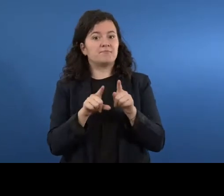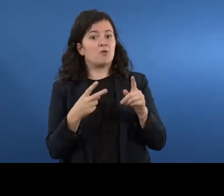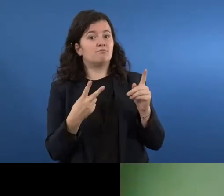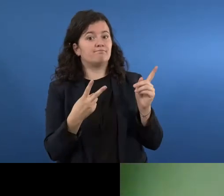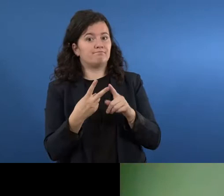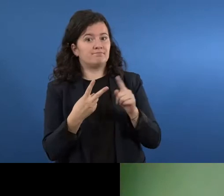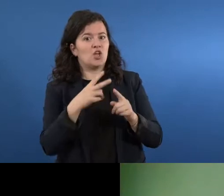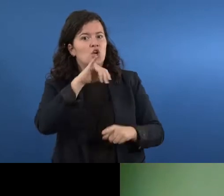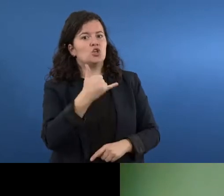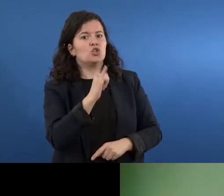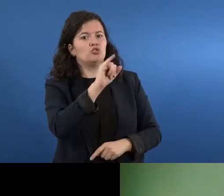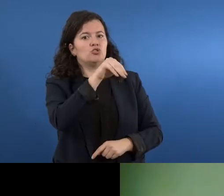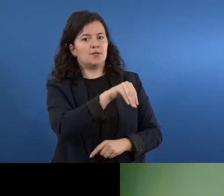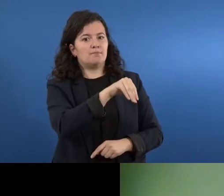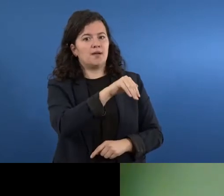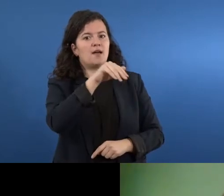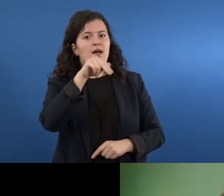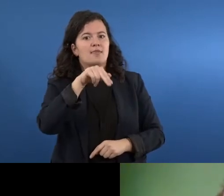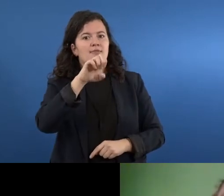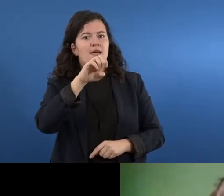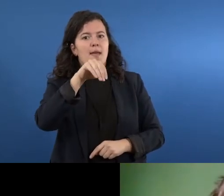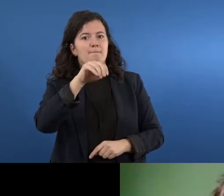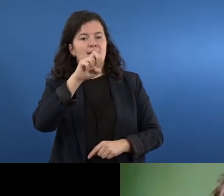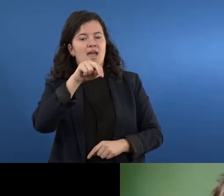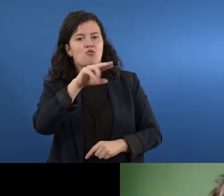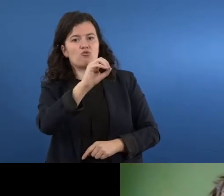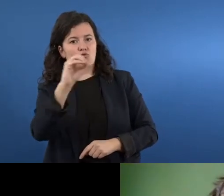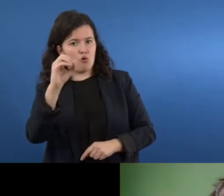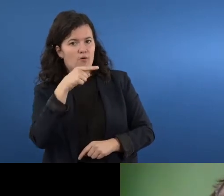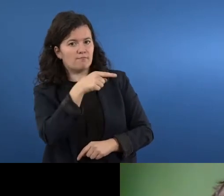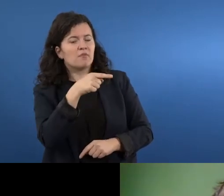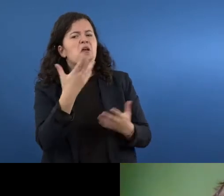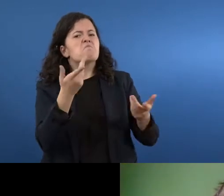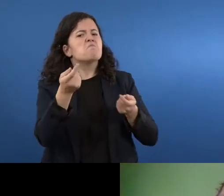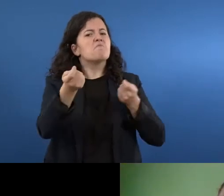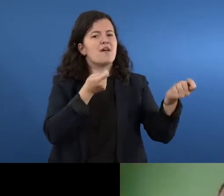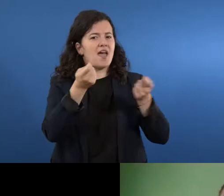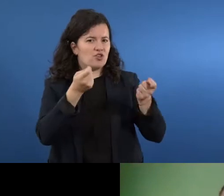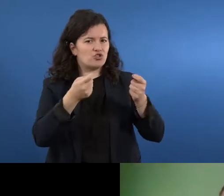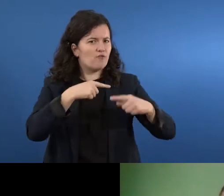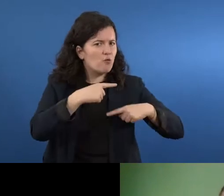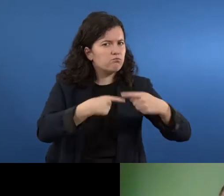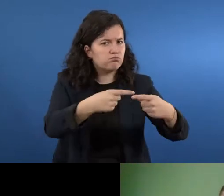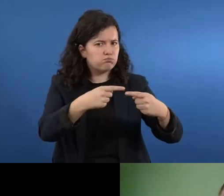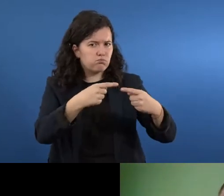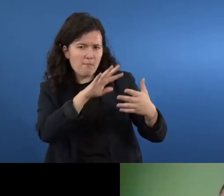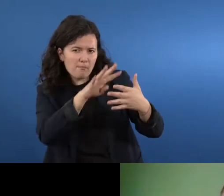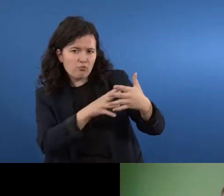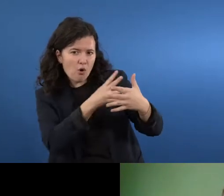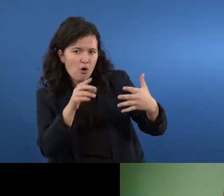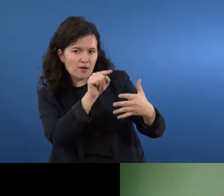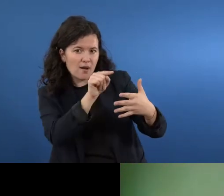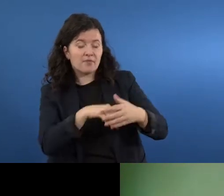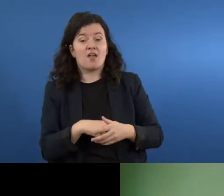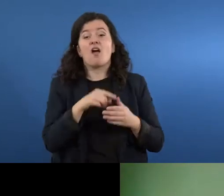Jim Nemeño. He is an experienced program manager and social entrepreneur with 9 years of experience in